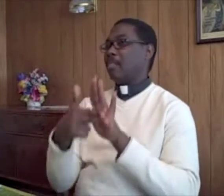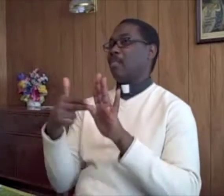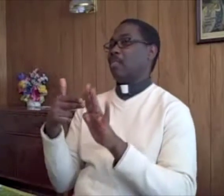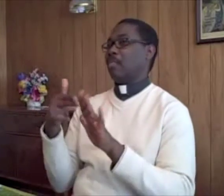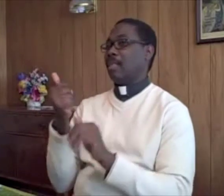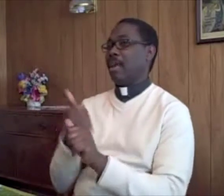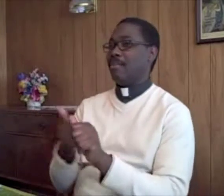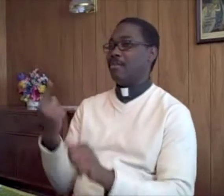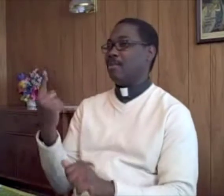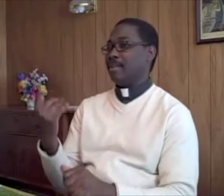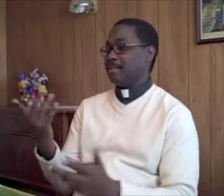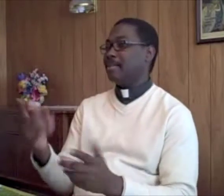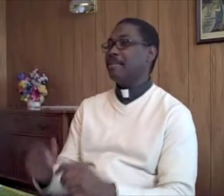And it's quite sad.